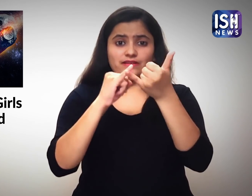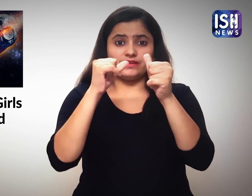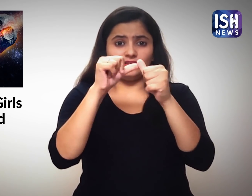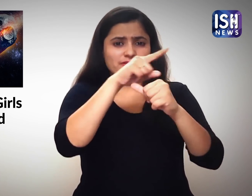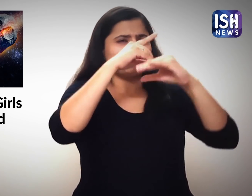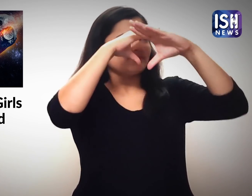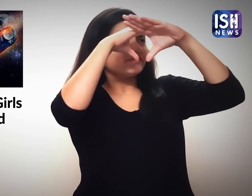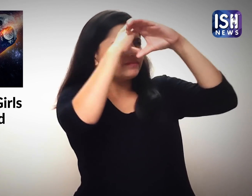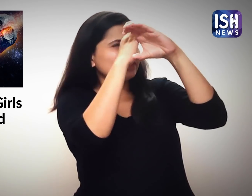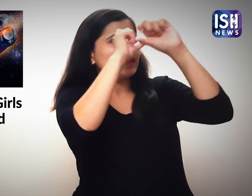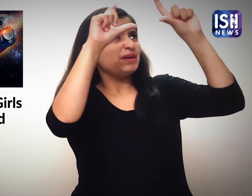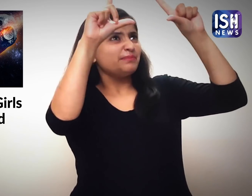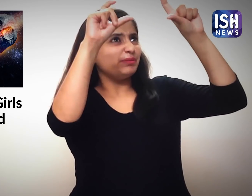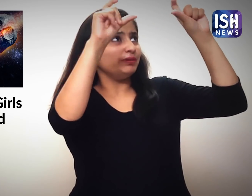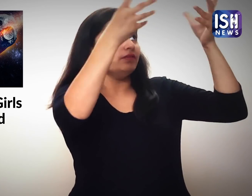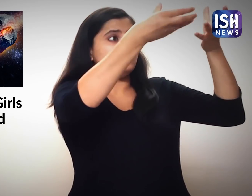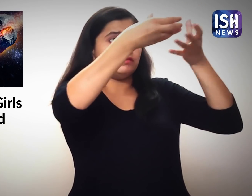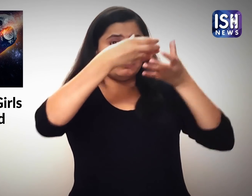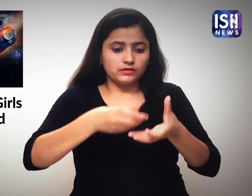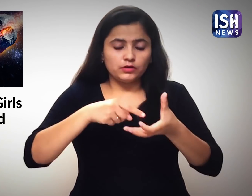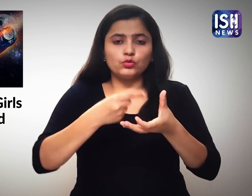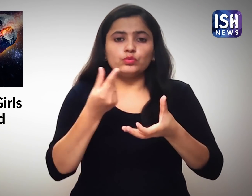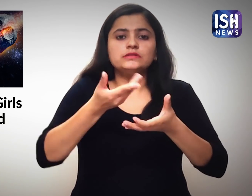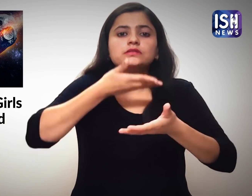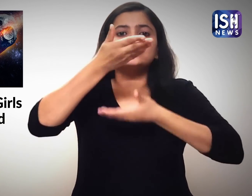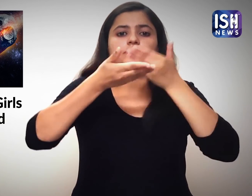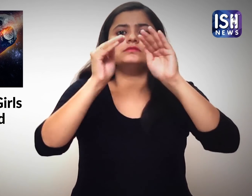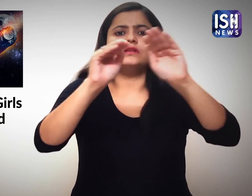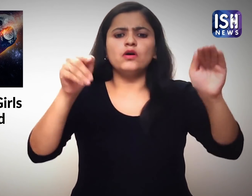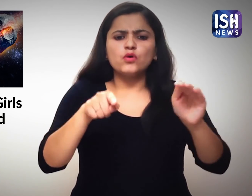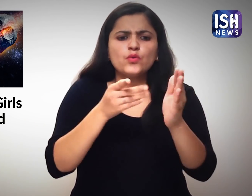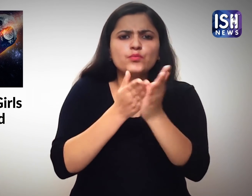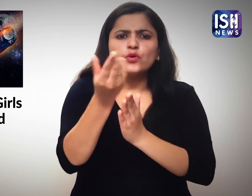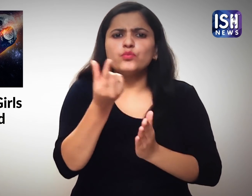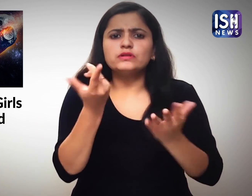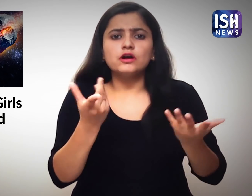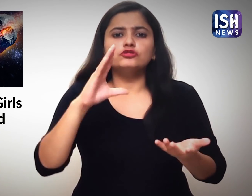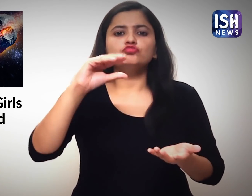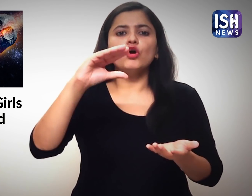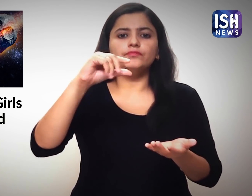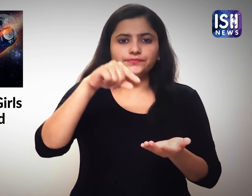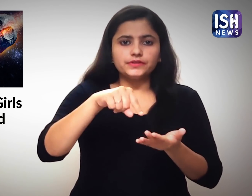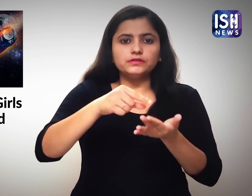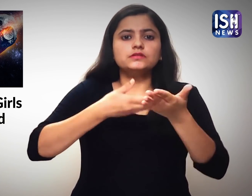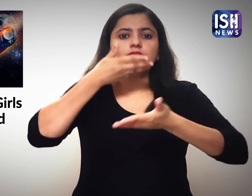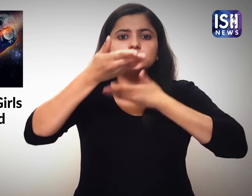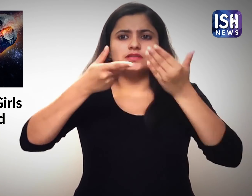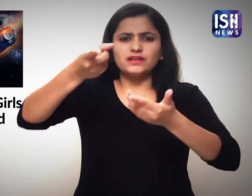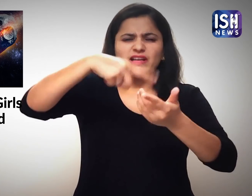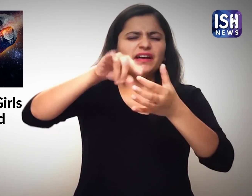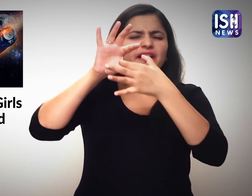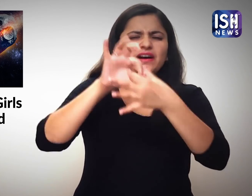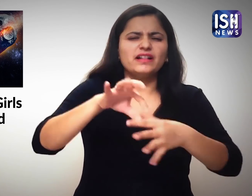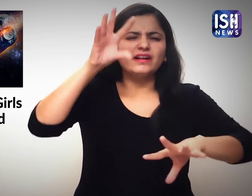students analysed images collected by NASA software to look for moving celestial objects in the images.